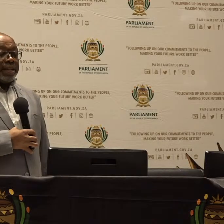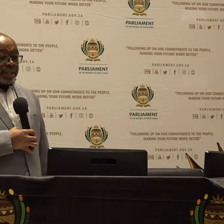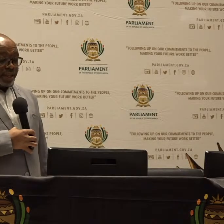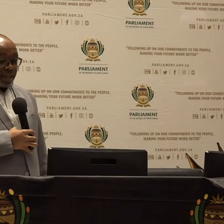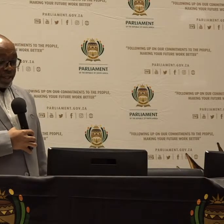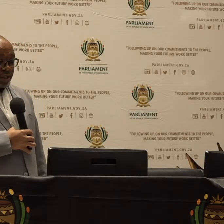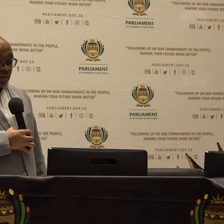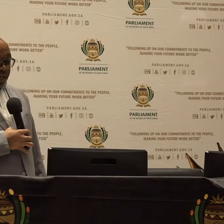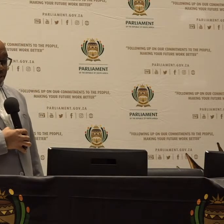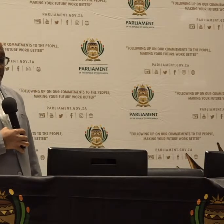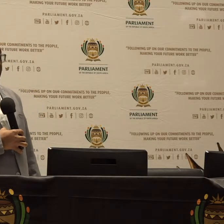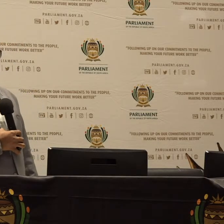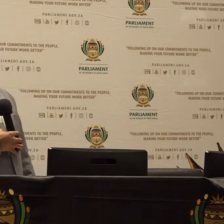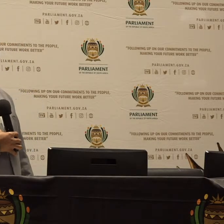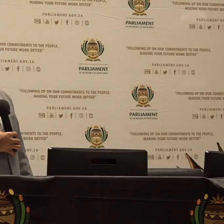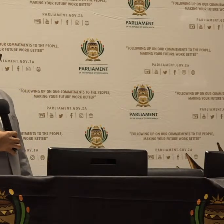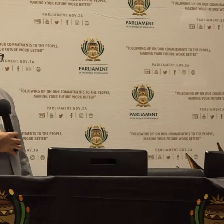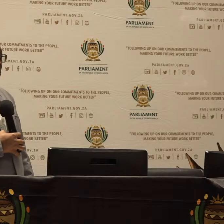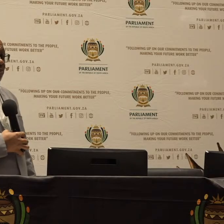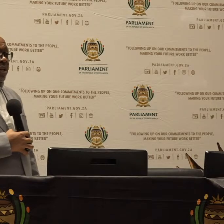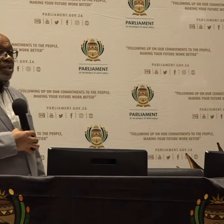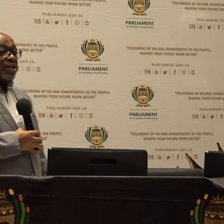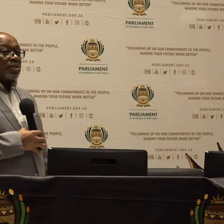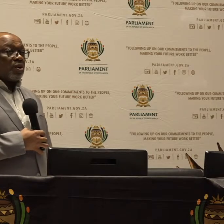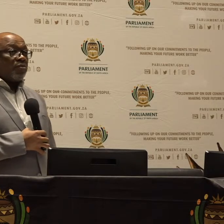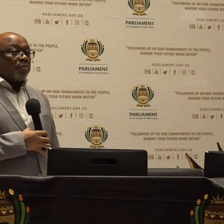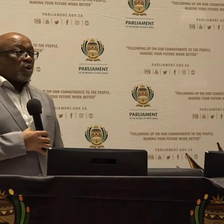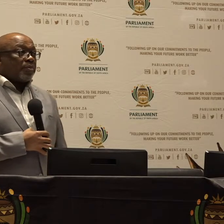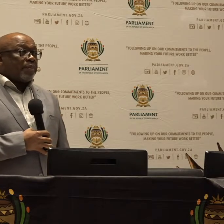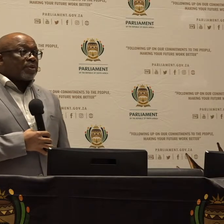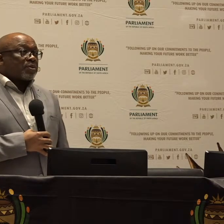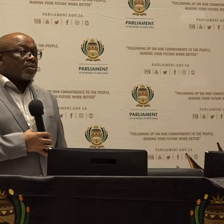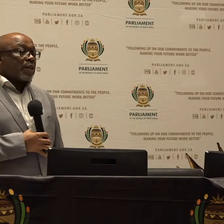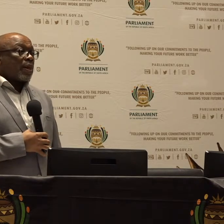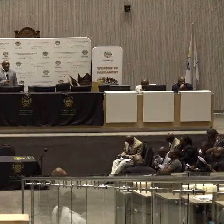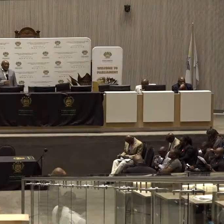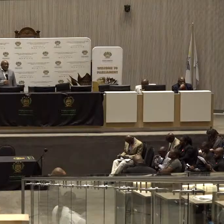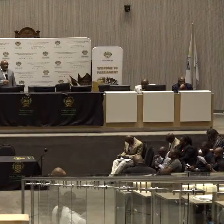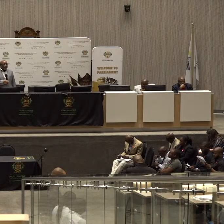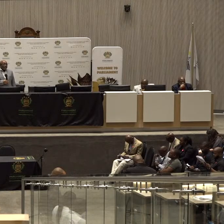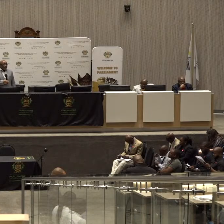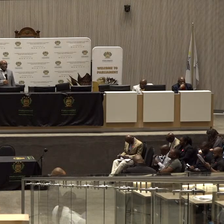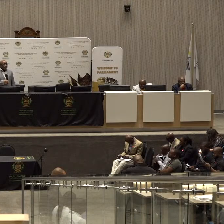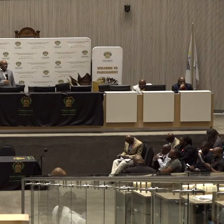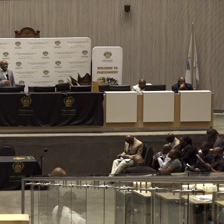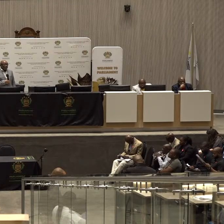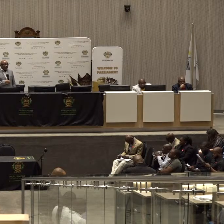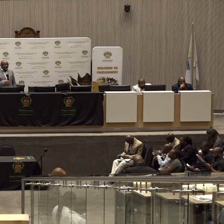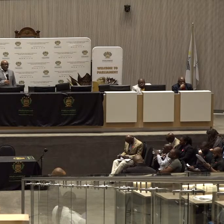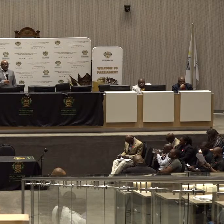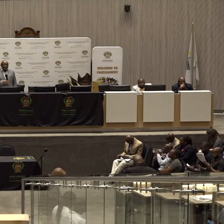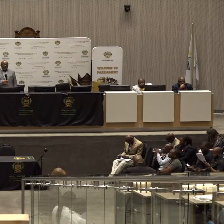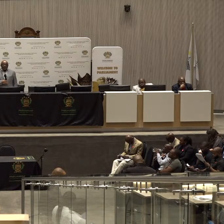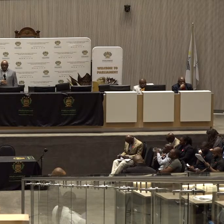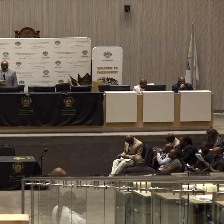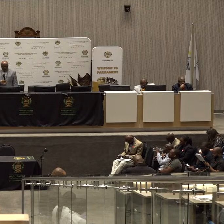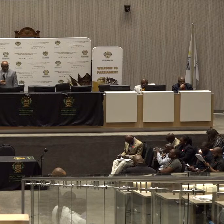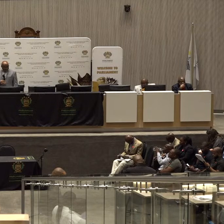19 regulates issue of conflict of interest of board members May close 1909